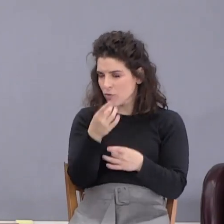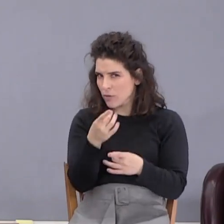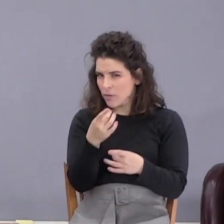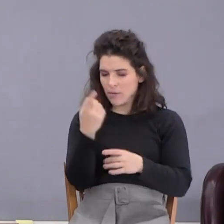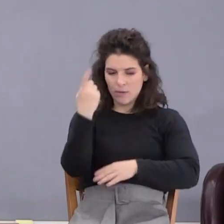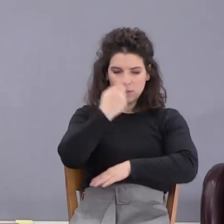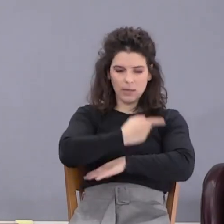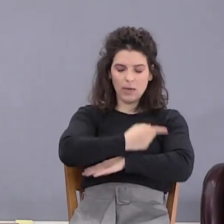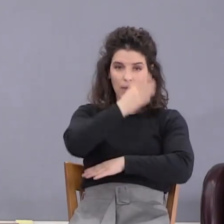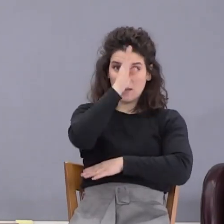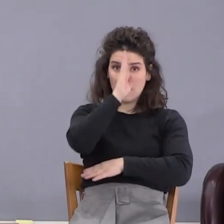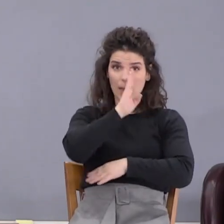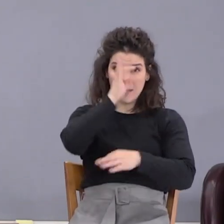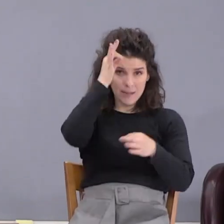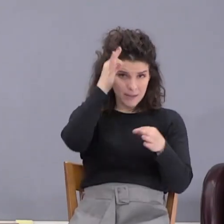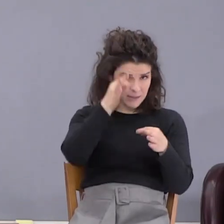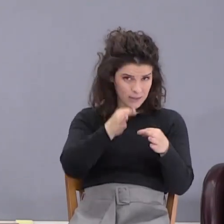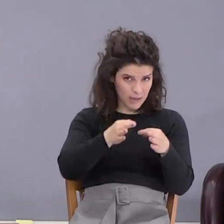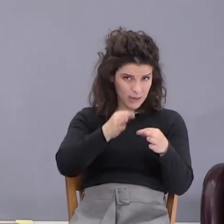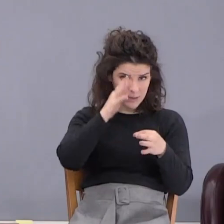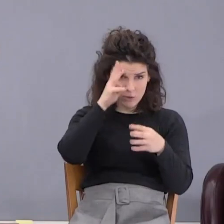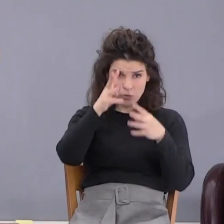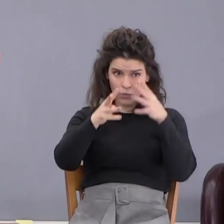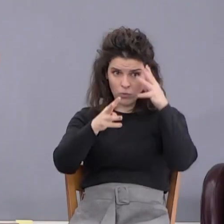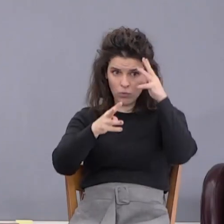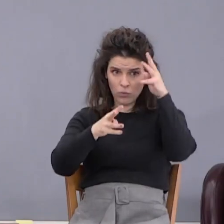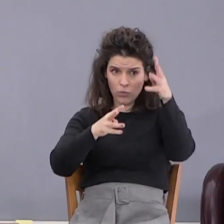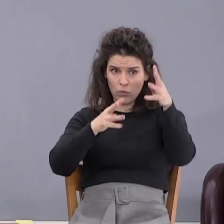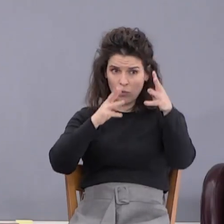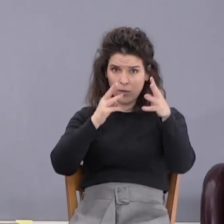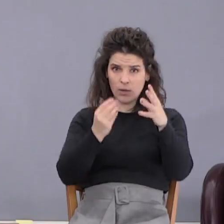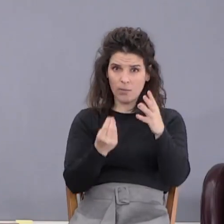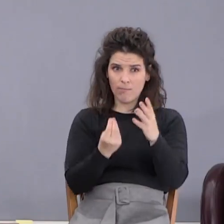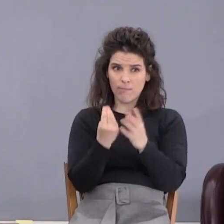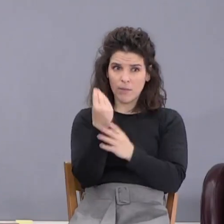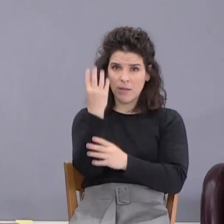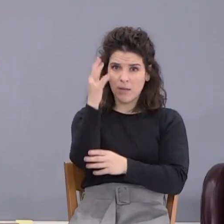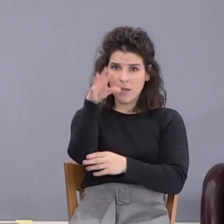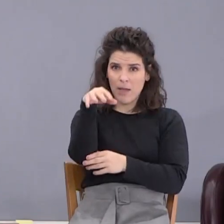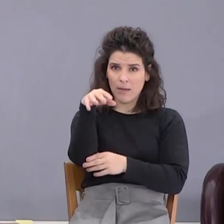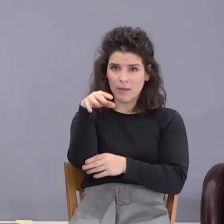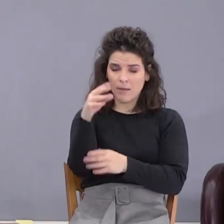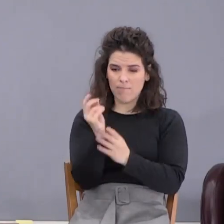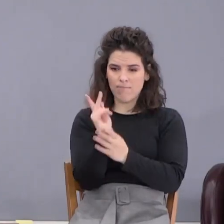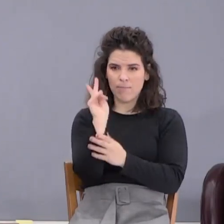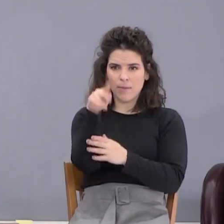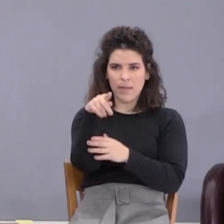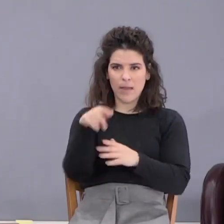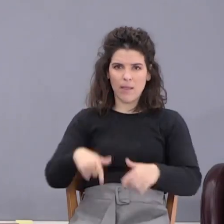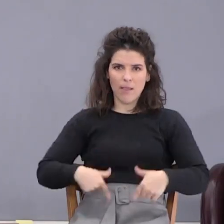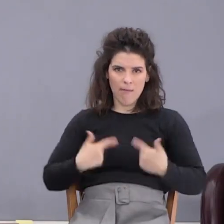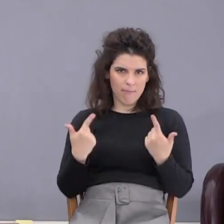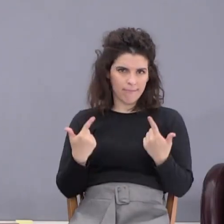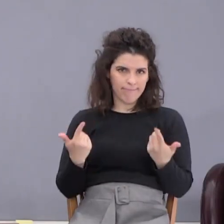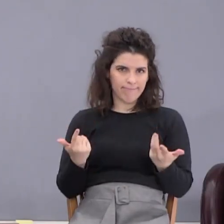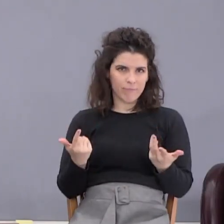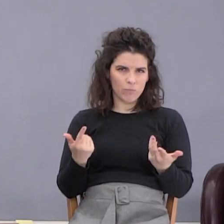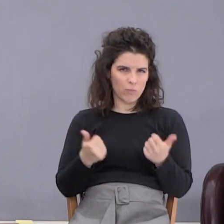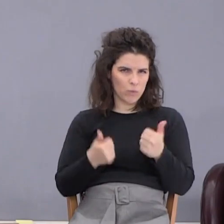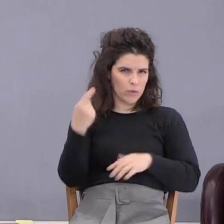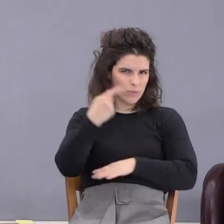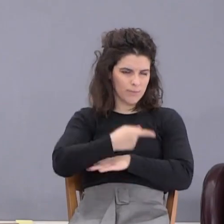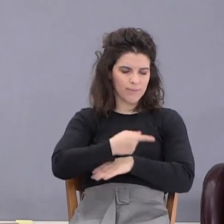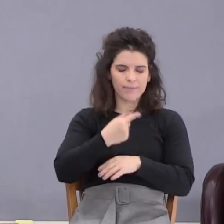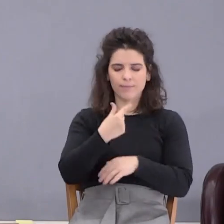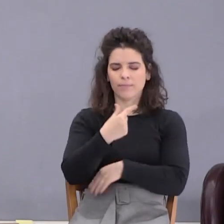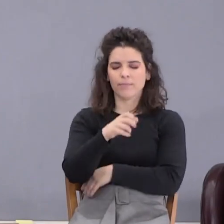God chose to create plant life, if you notice in Genesis chapter 1, and